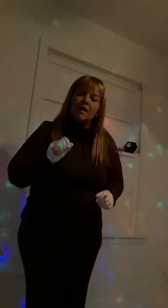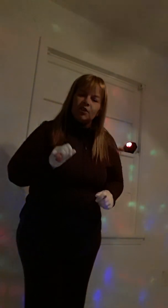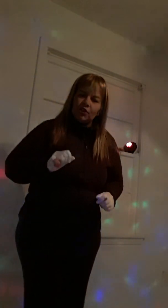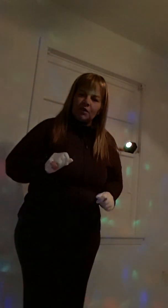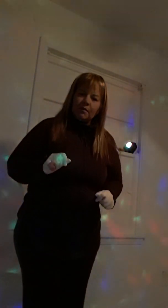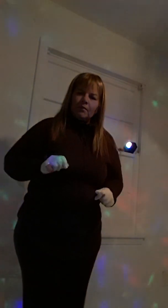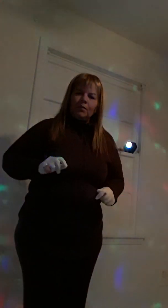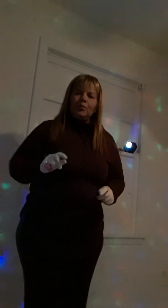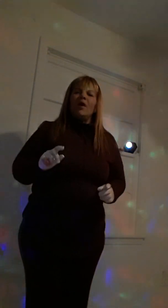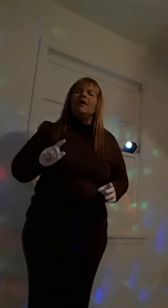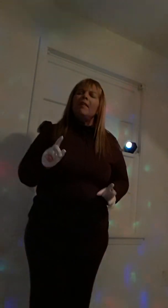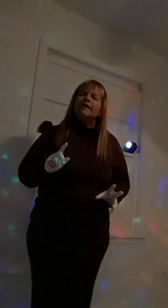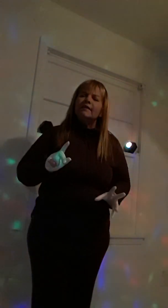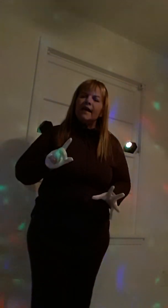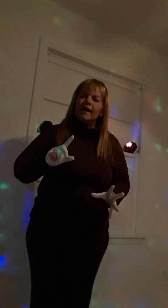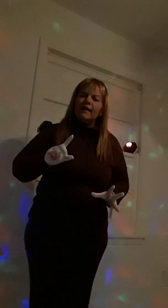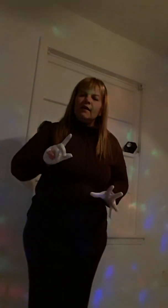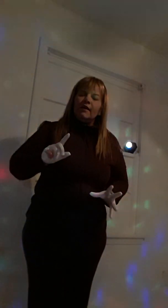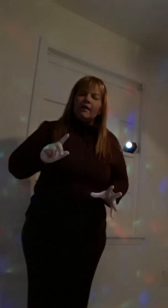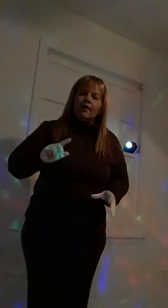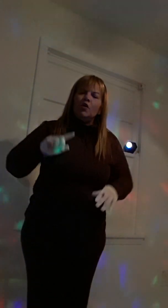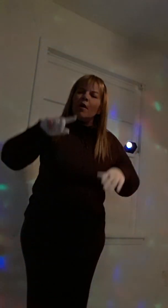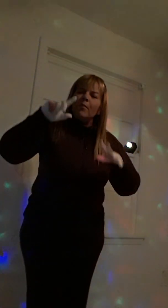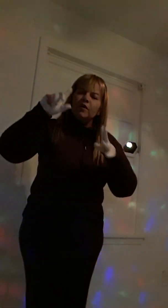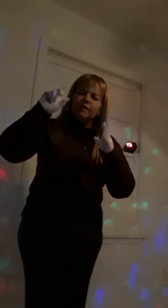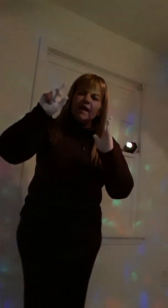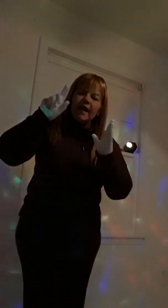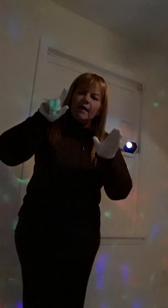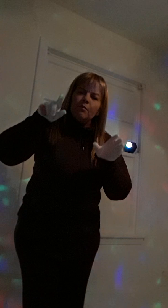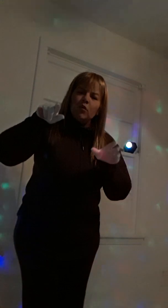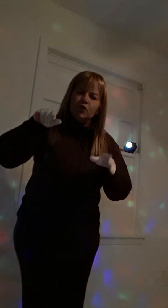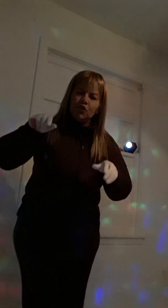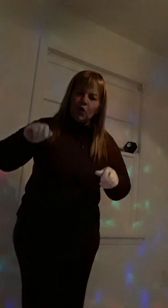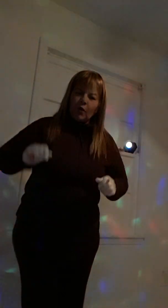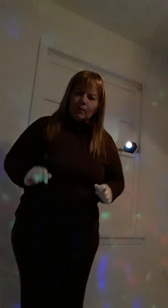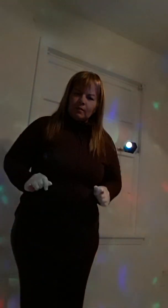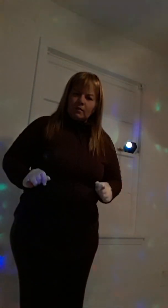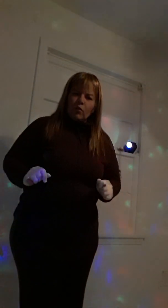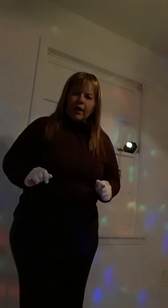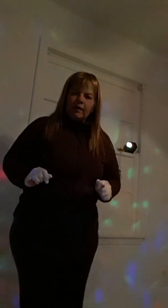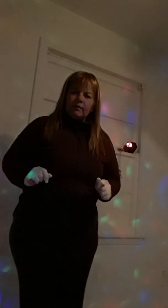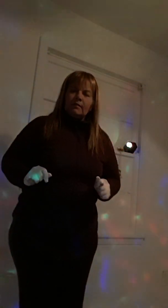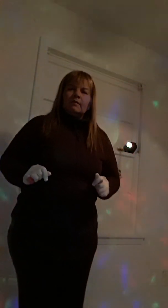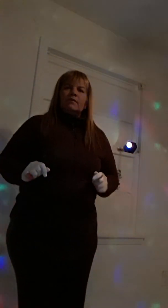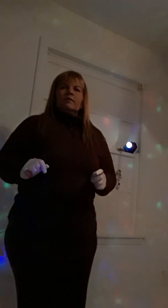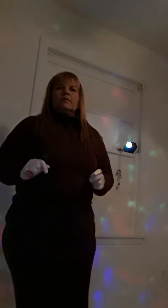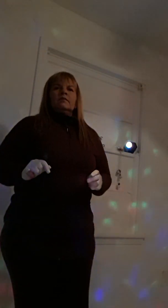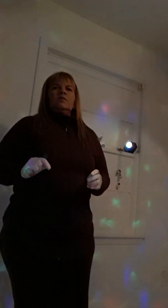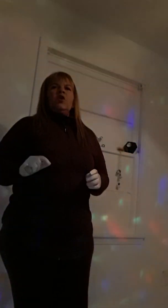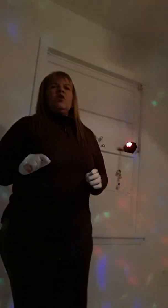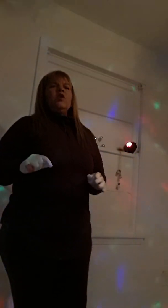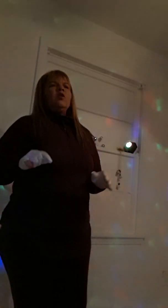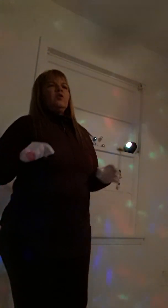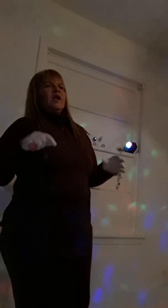much. Probablemente no aportarían mucho, right? No, they